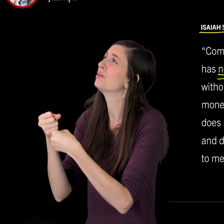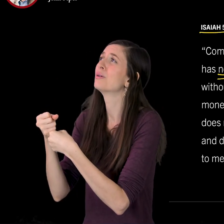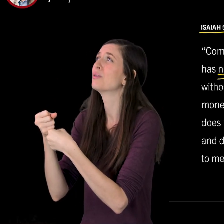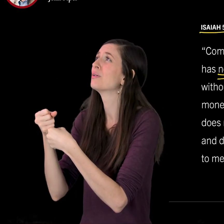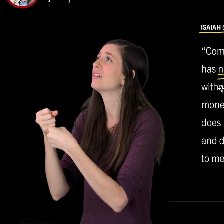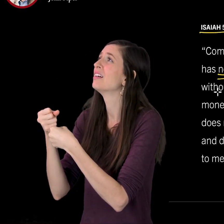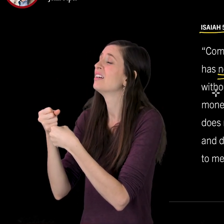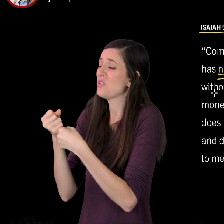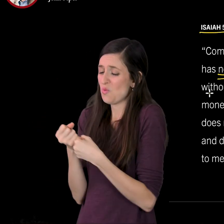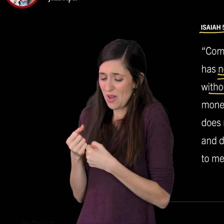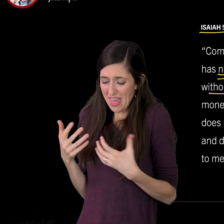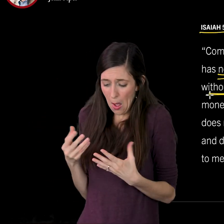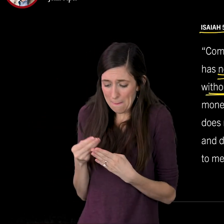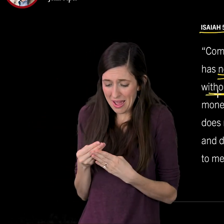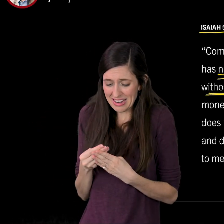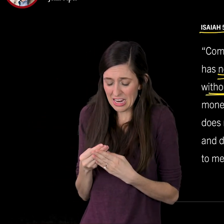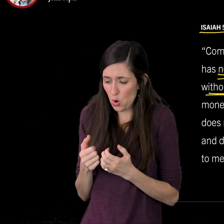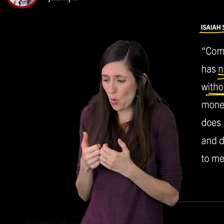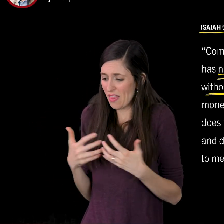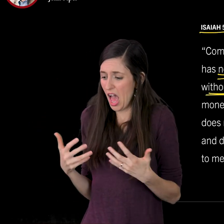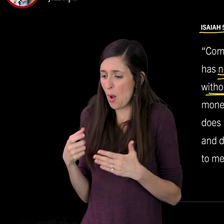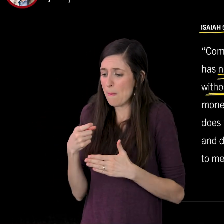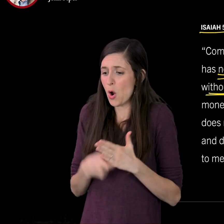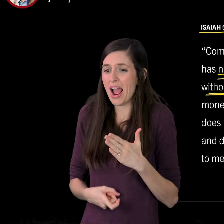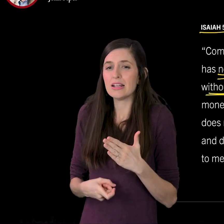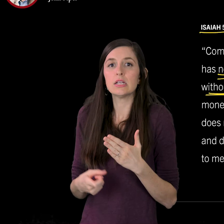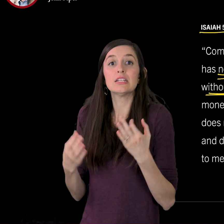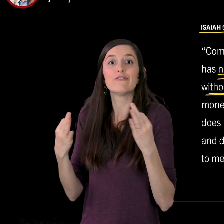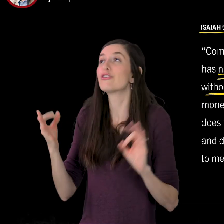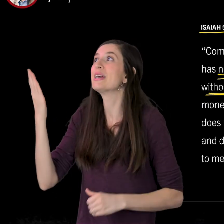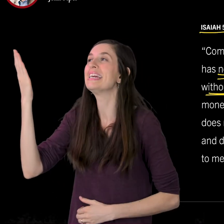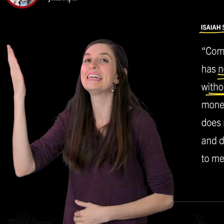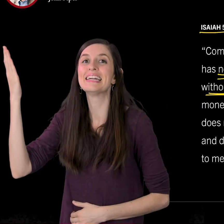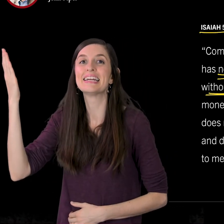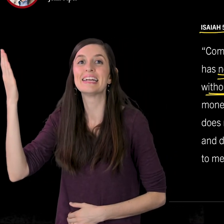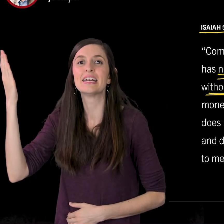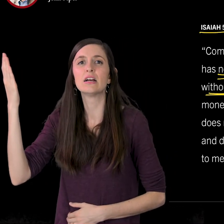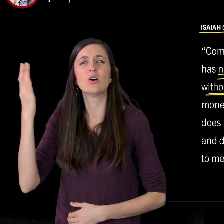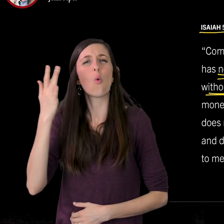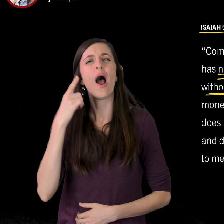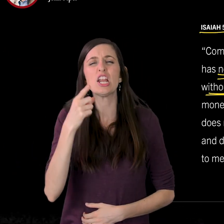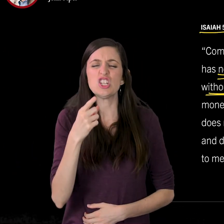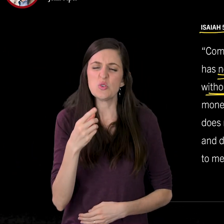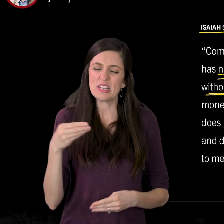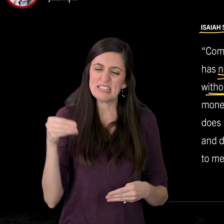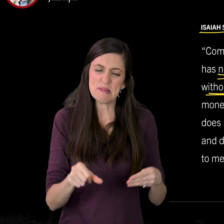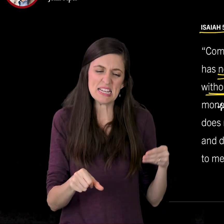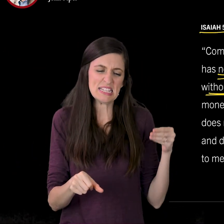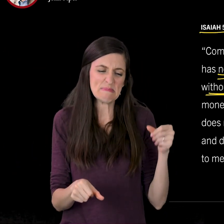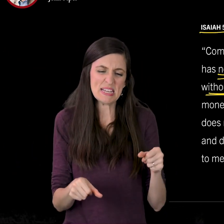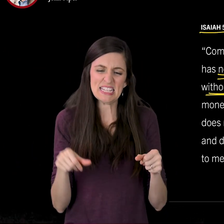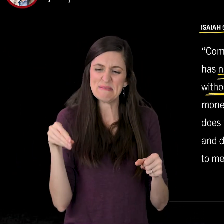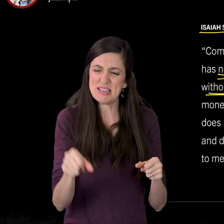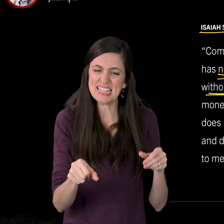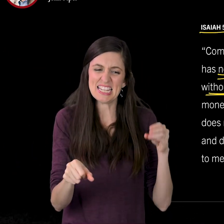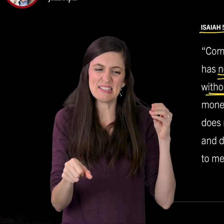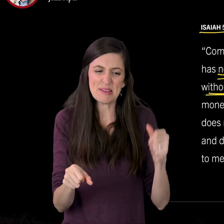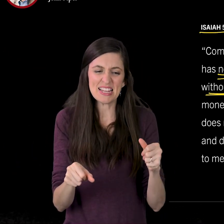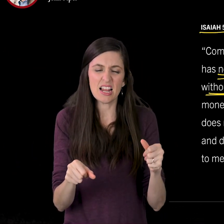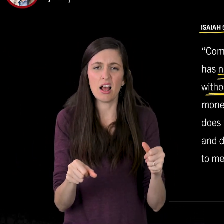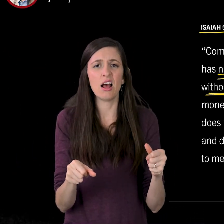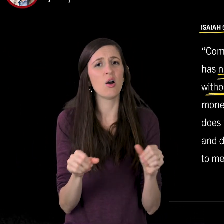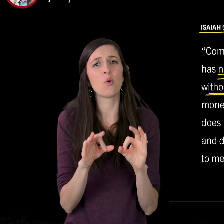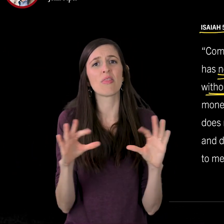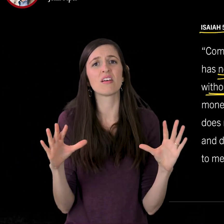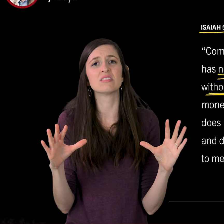buy wine and milk without money without price it's free why do you spend your money for that which is